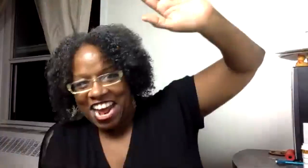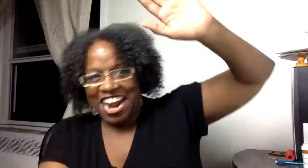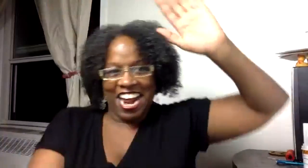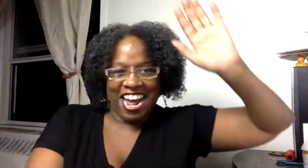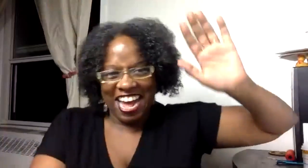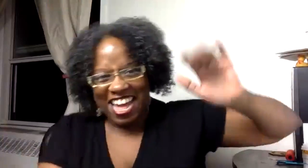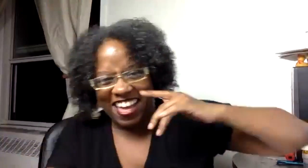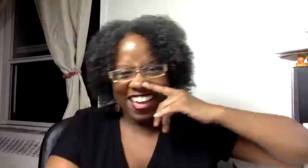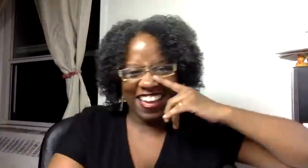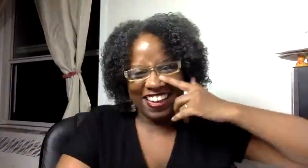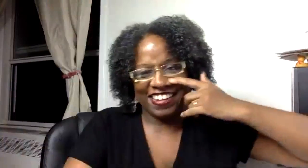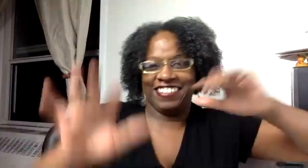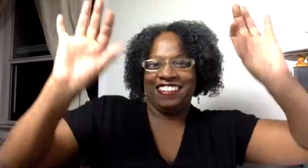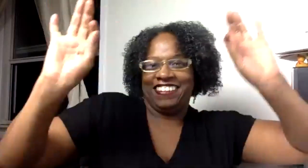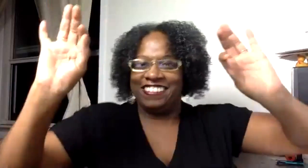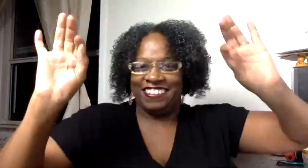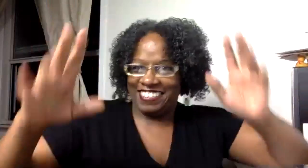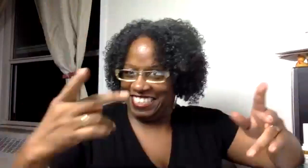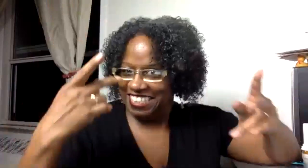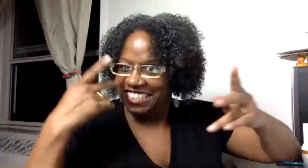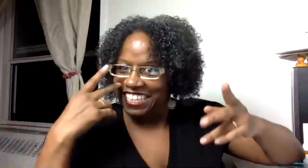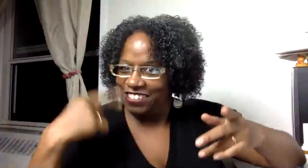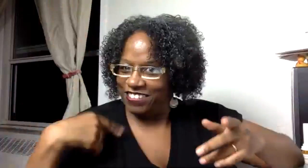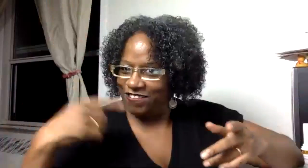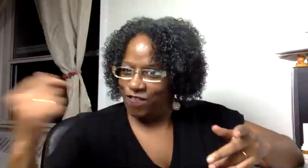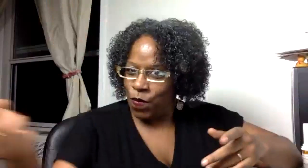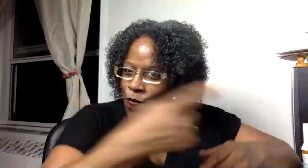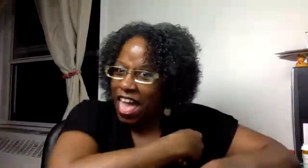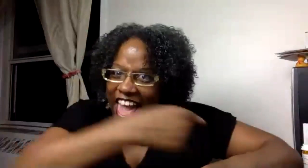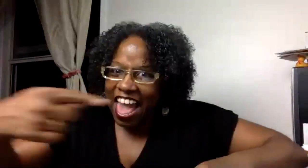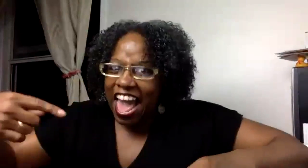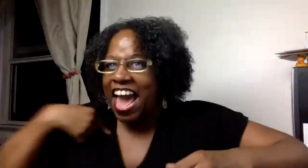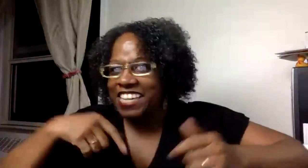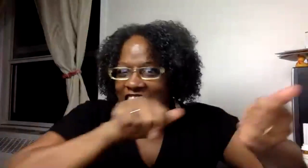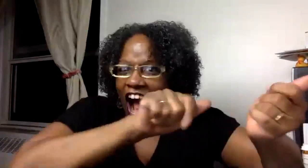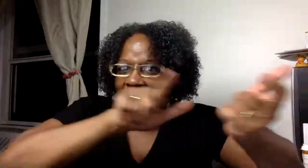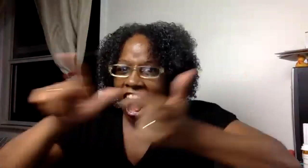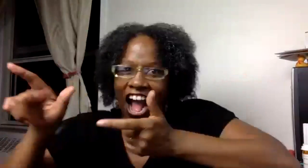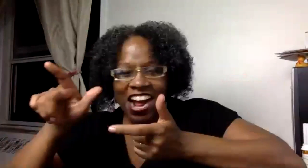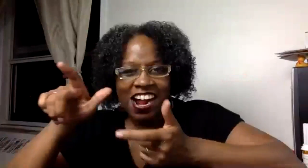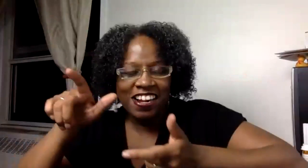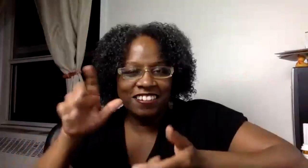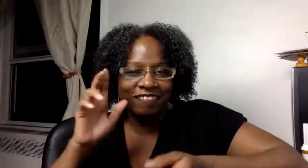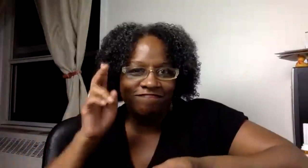We're still dancing, trying to get the audience to participate. Woohoo! I can see you all in here. Everyone's